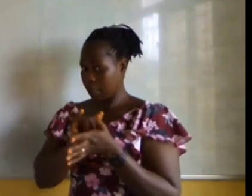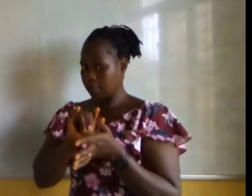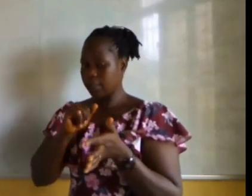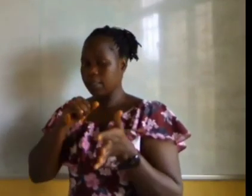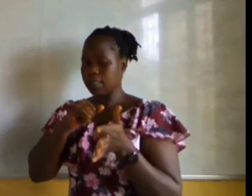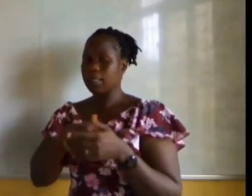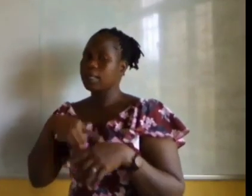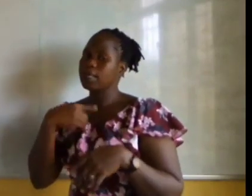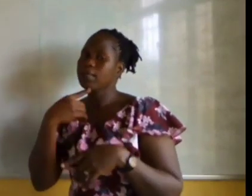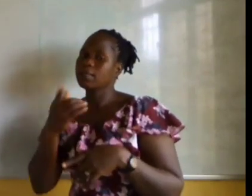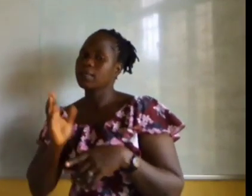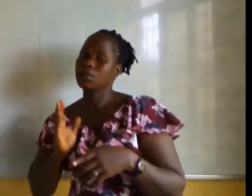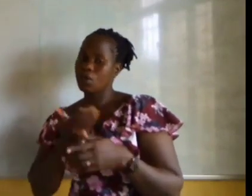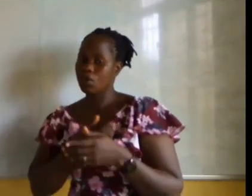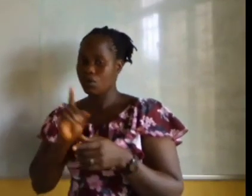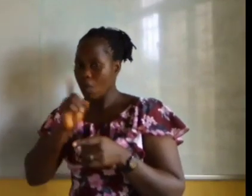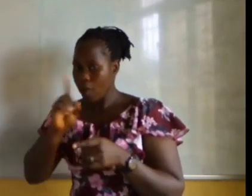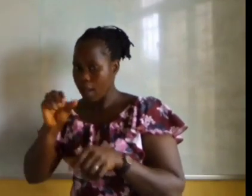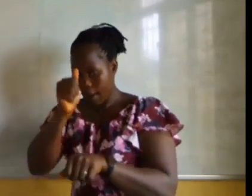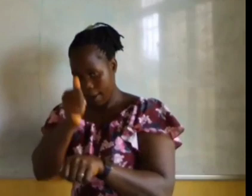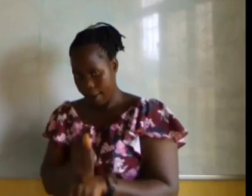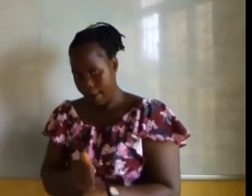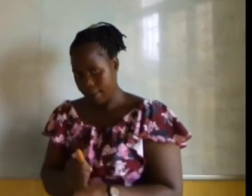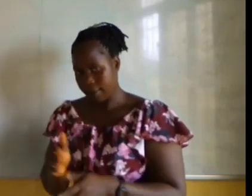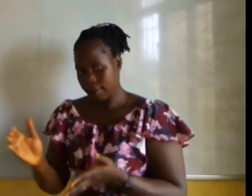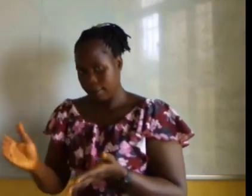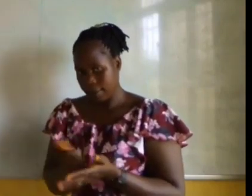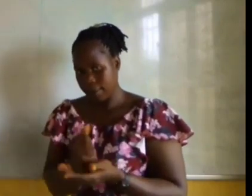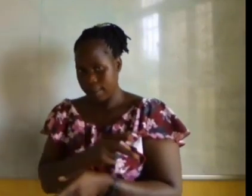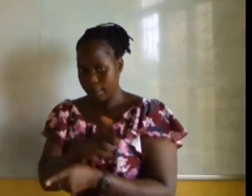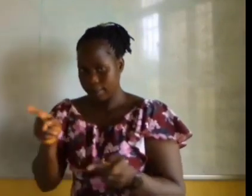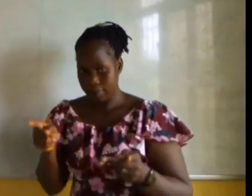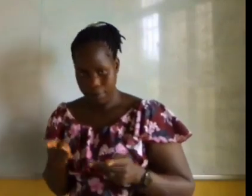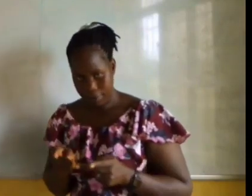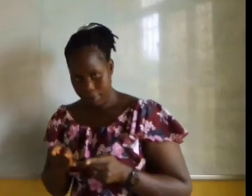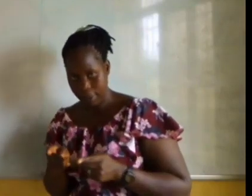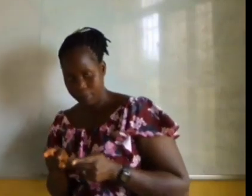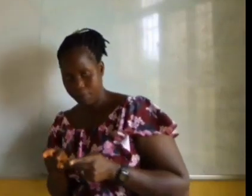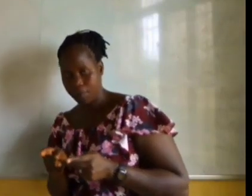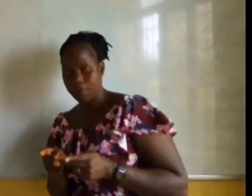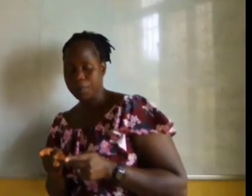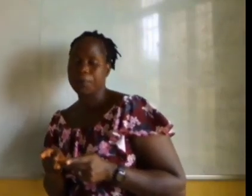us where an action is being performed,